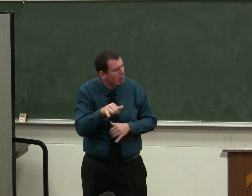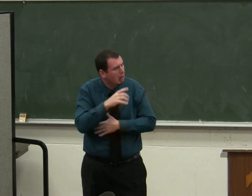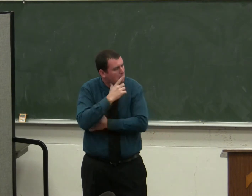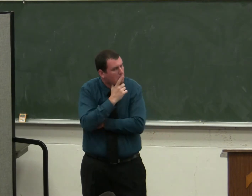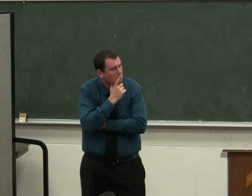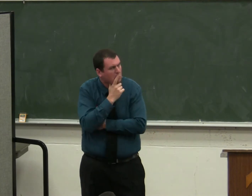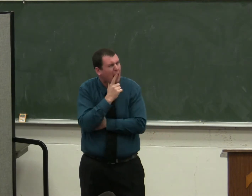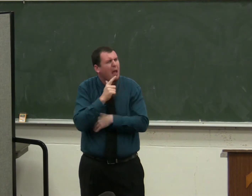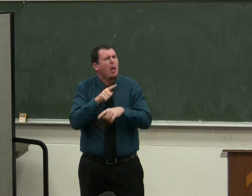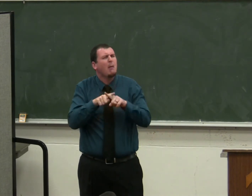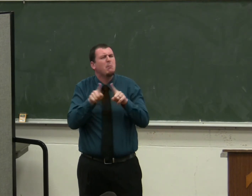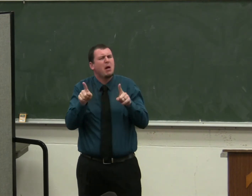that.